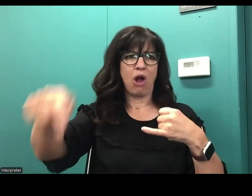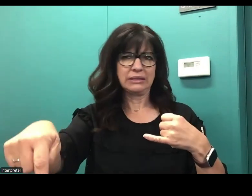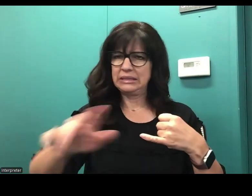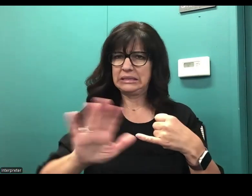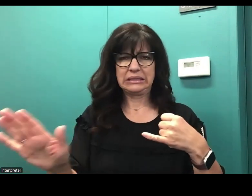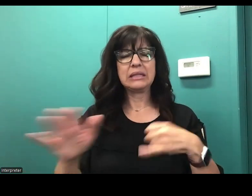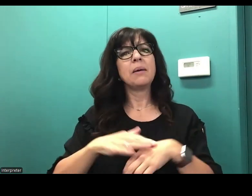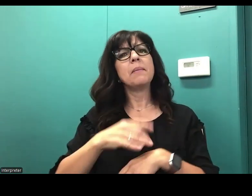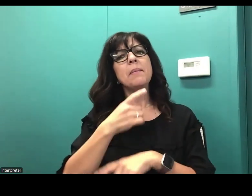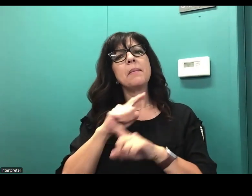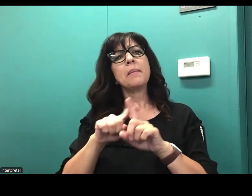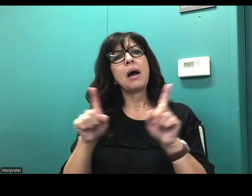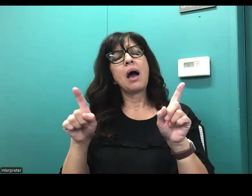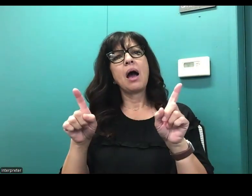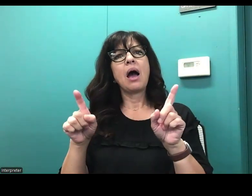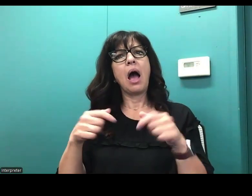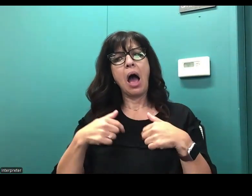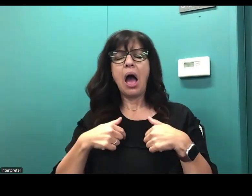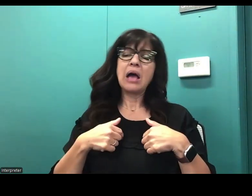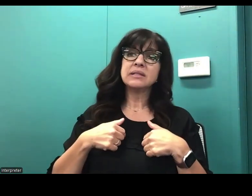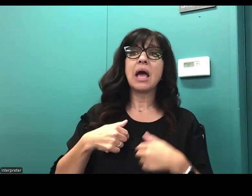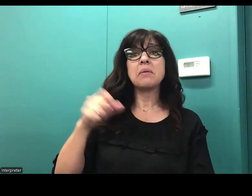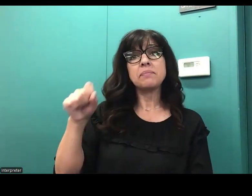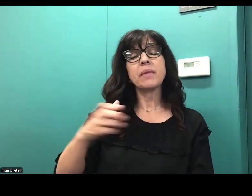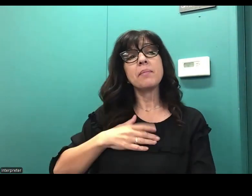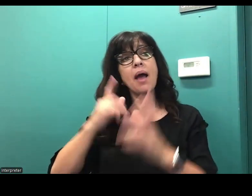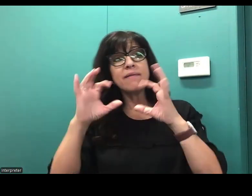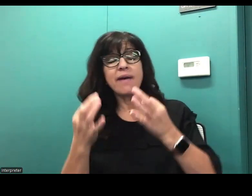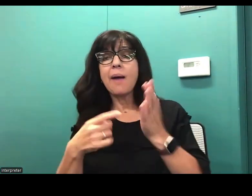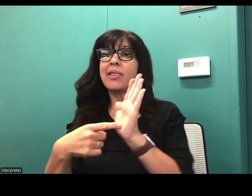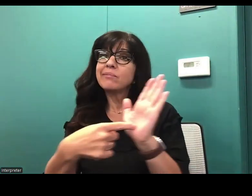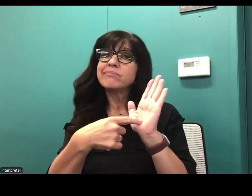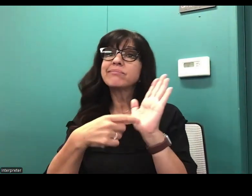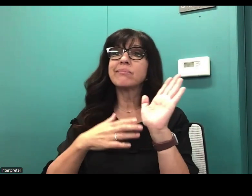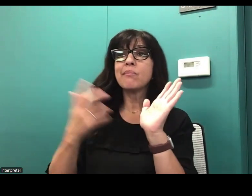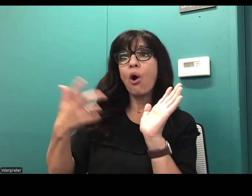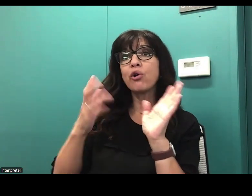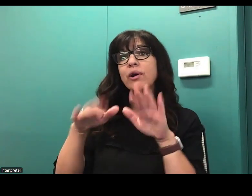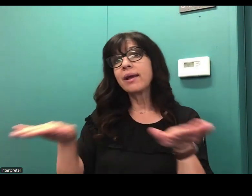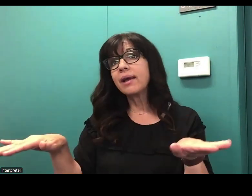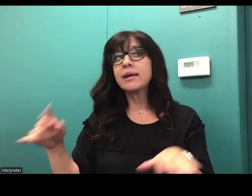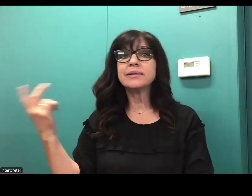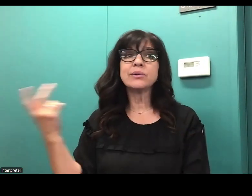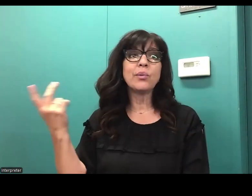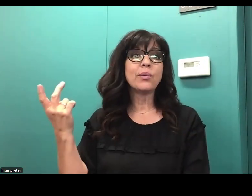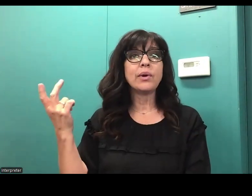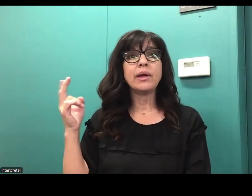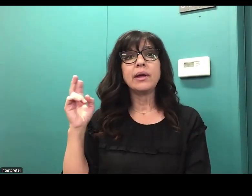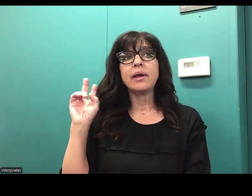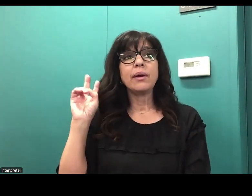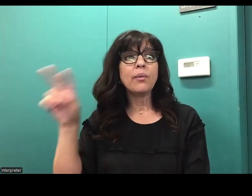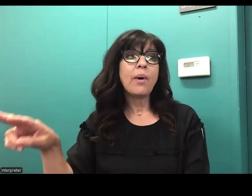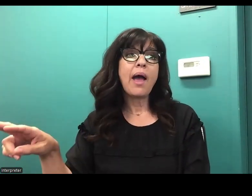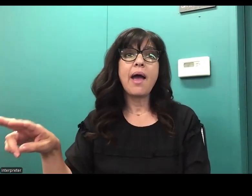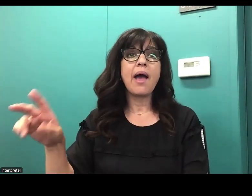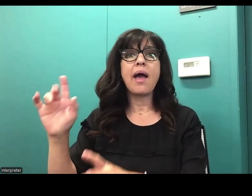could say to, hey, I've got, here's my family, partner, kids. My partner and I went to, my girlfriend and I,